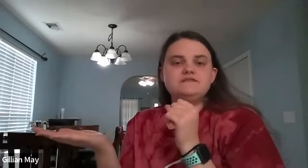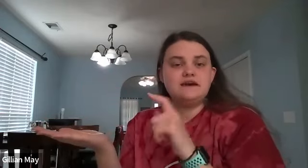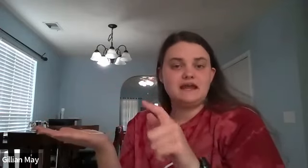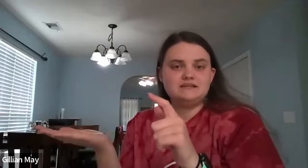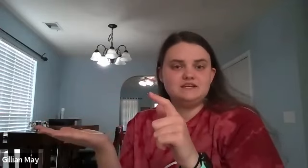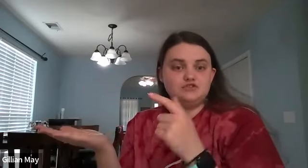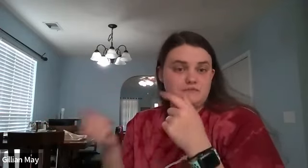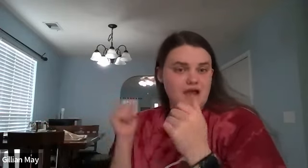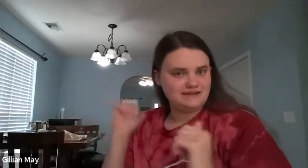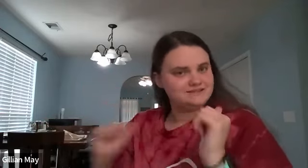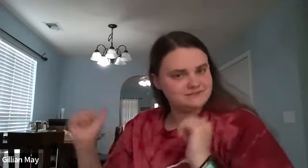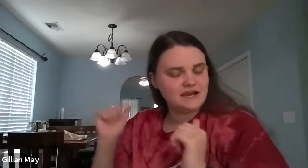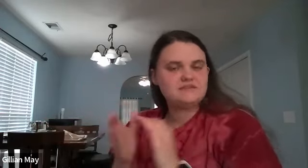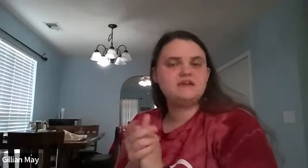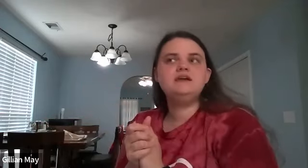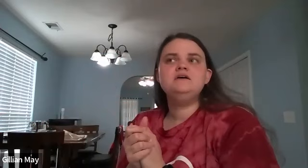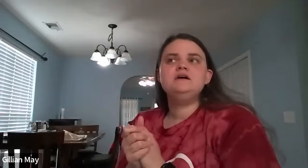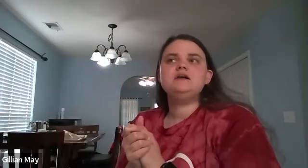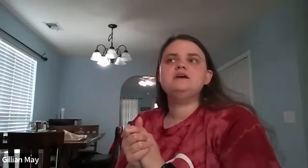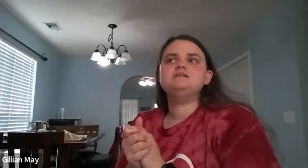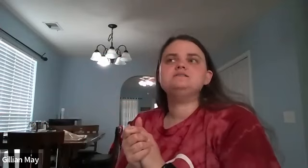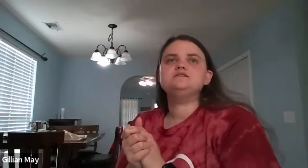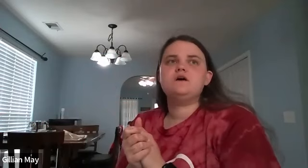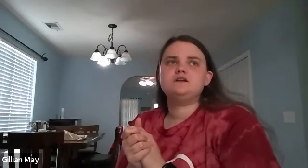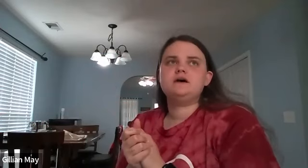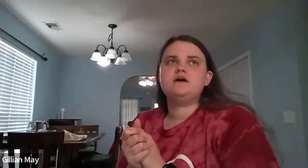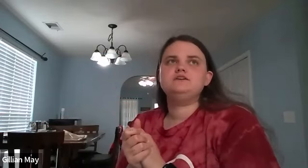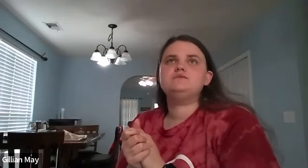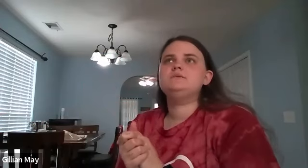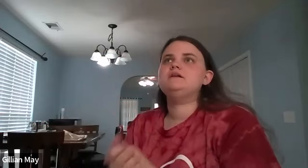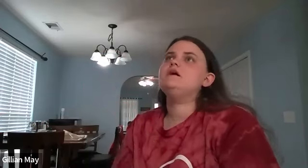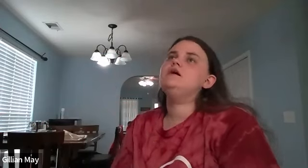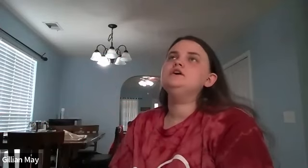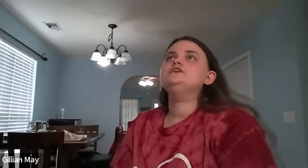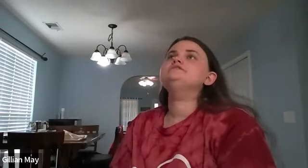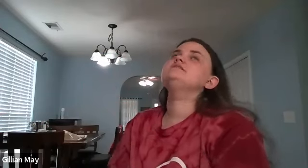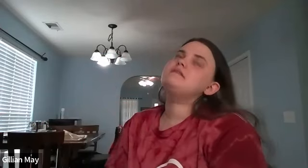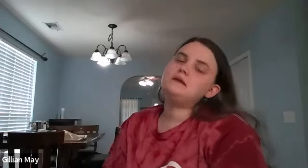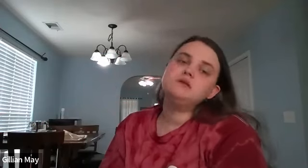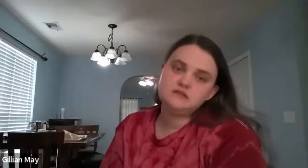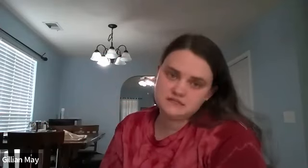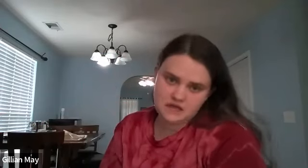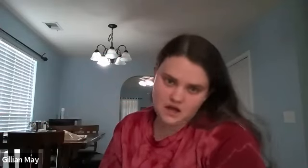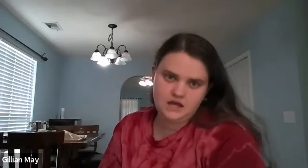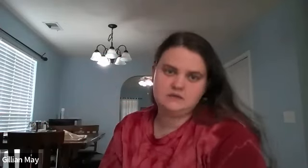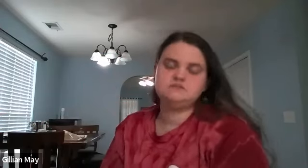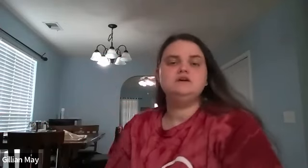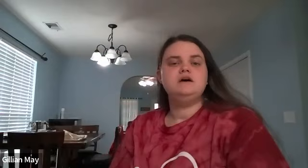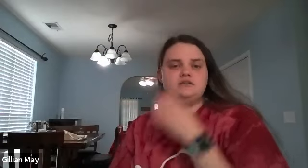fun ASL dramatic kind of thing. Is if you're talking about, we'll be like, oh, you said that like a million times. You'll